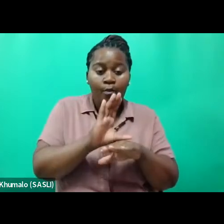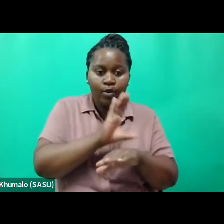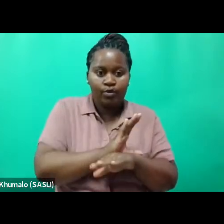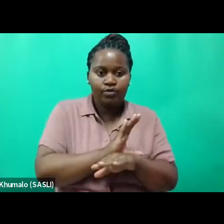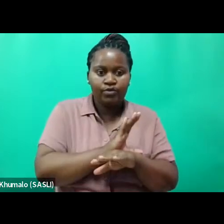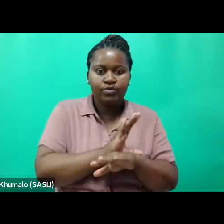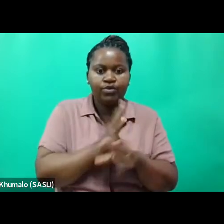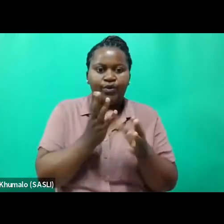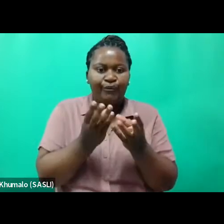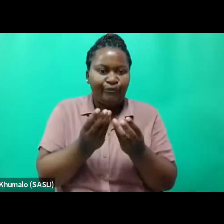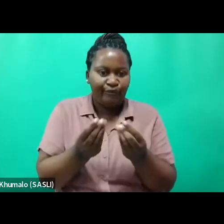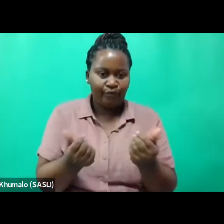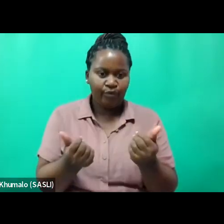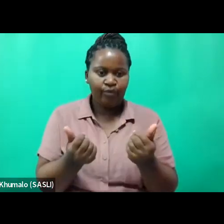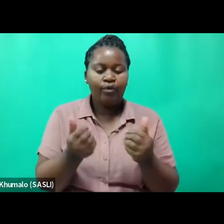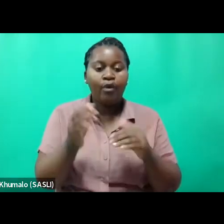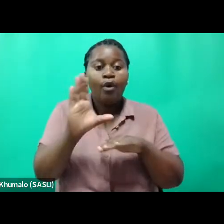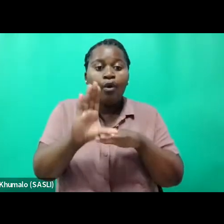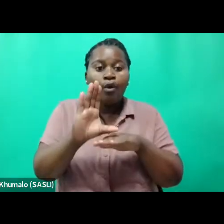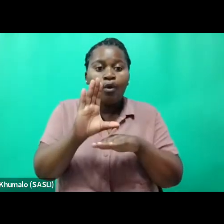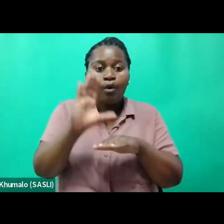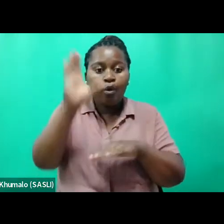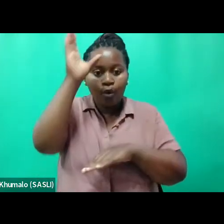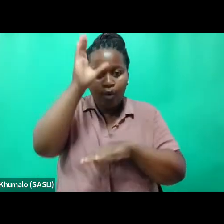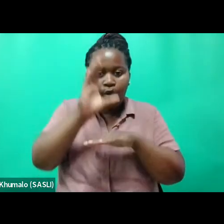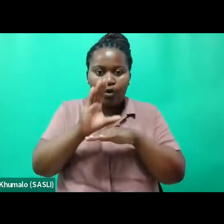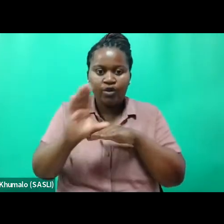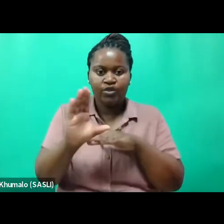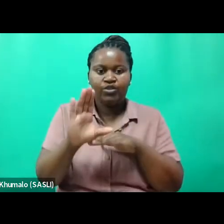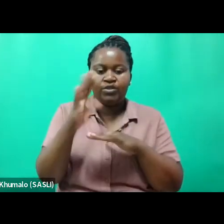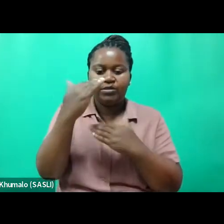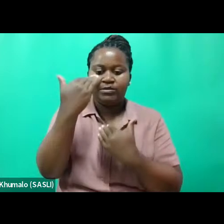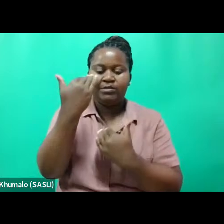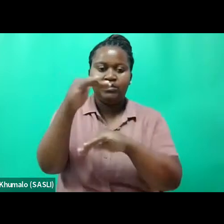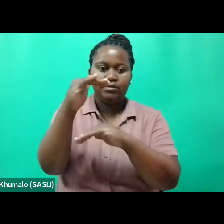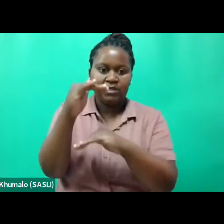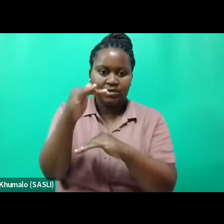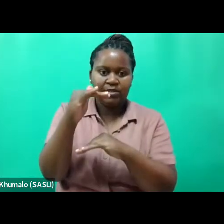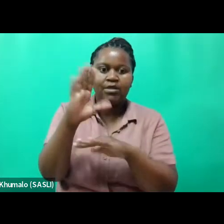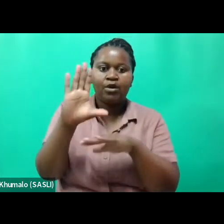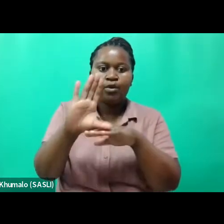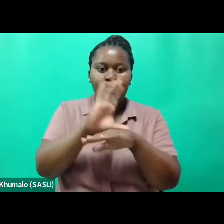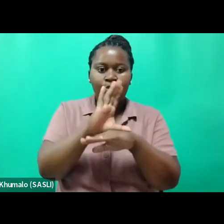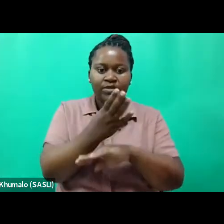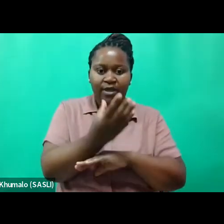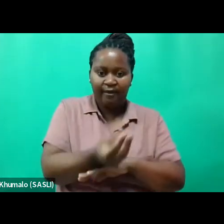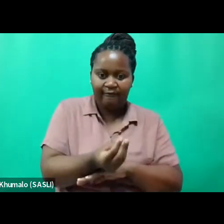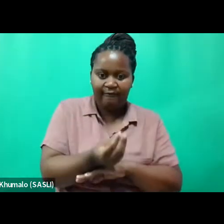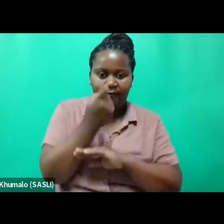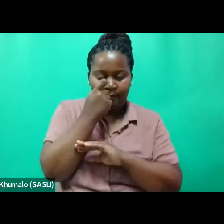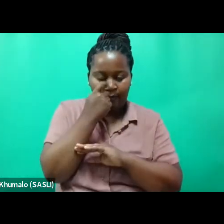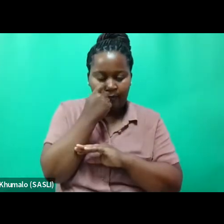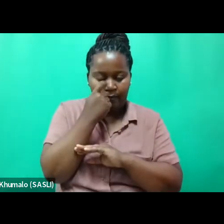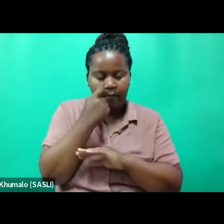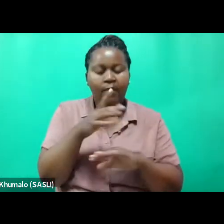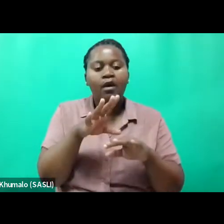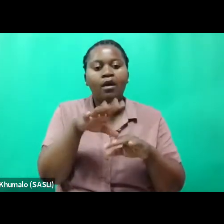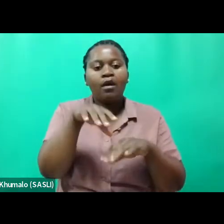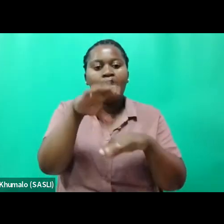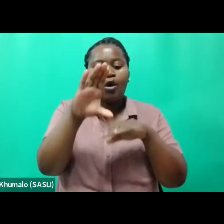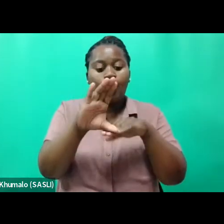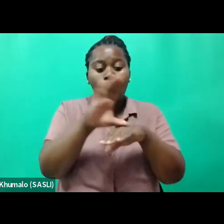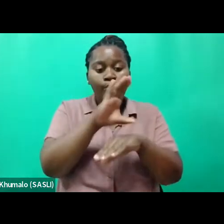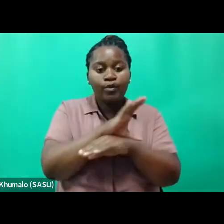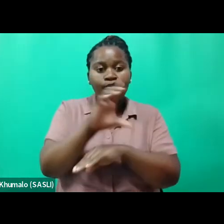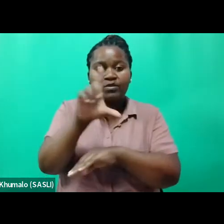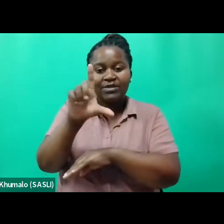scarce. The college has very, very limited computers, and even the computer lab closes very